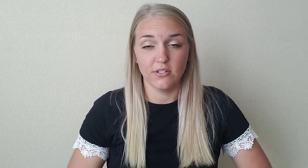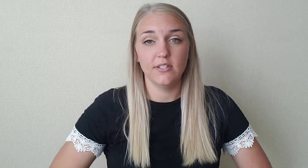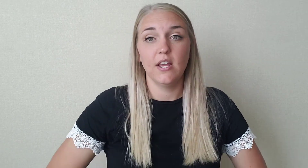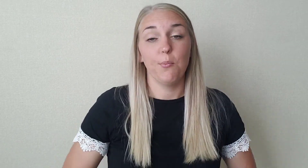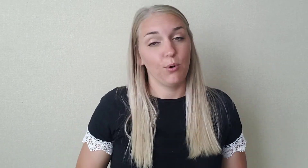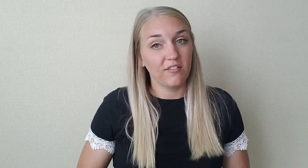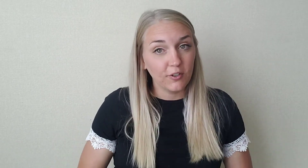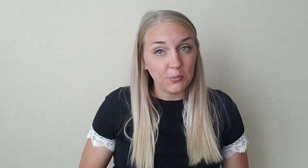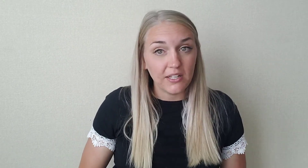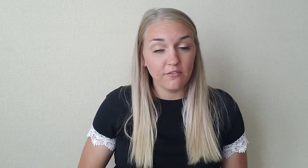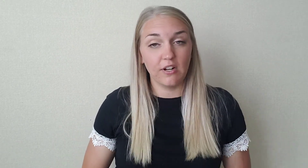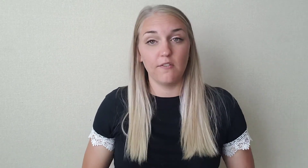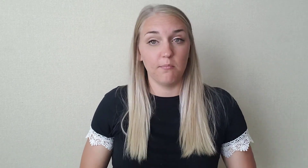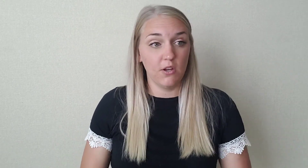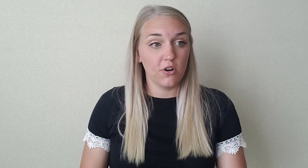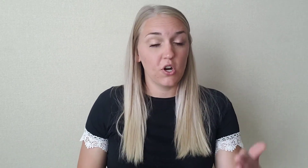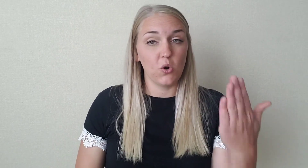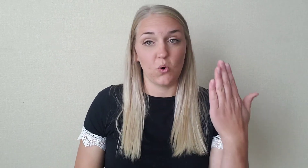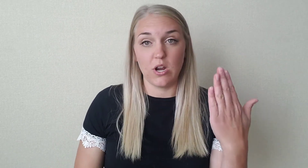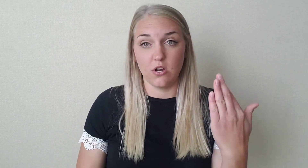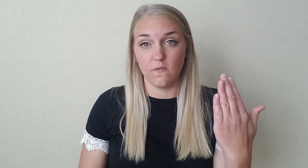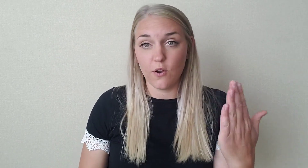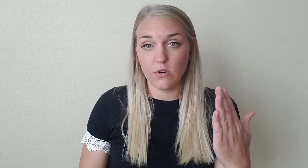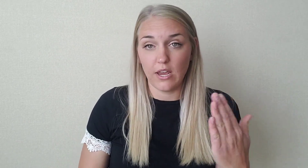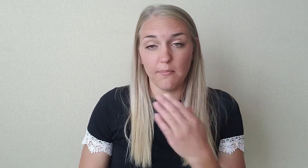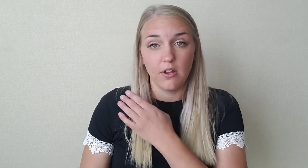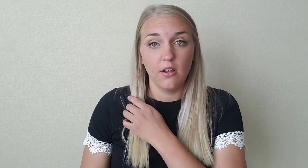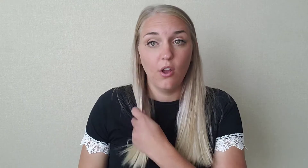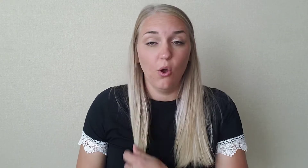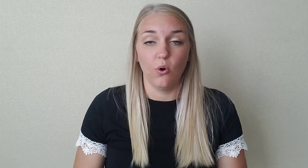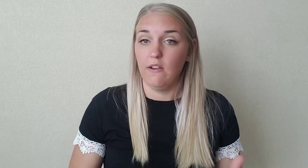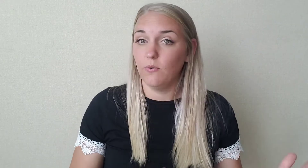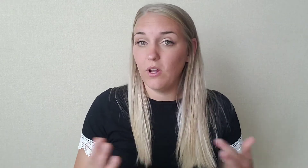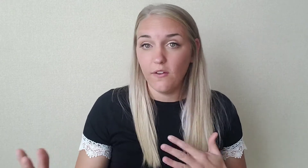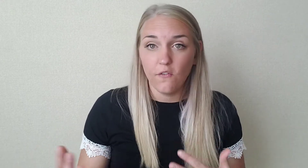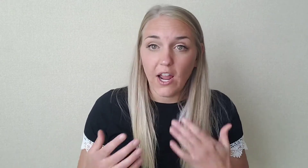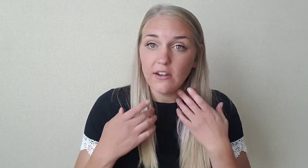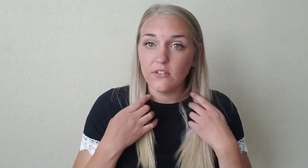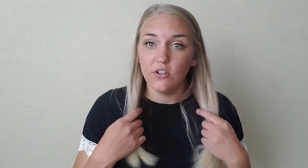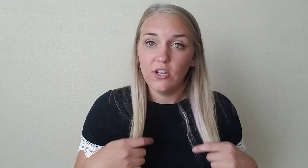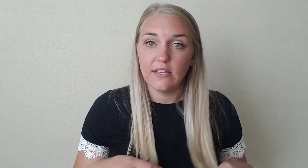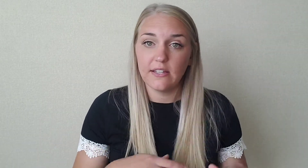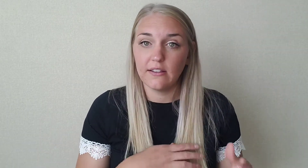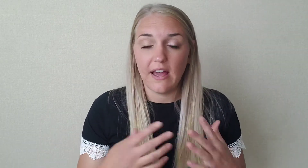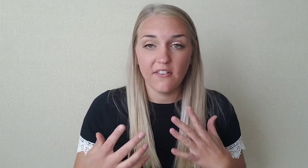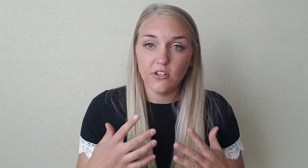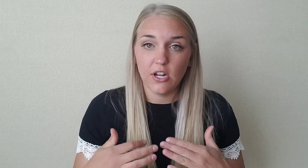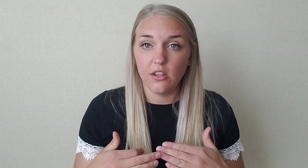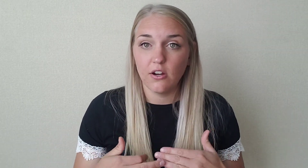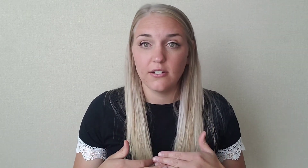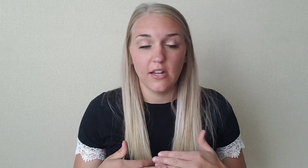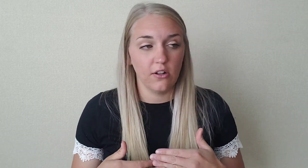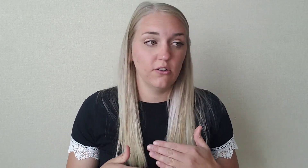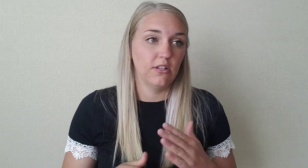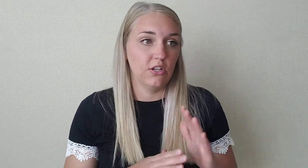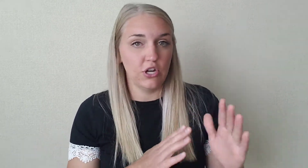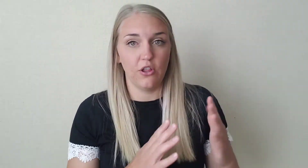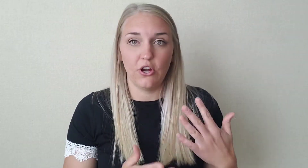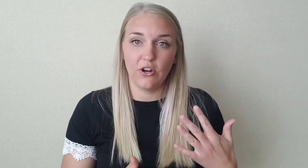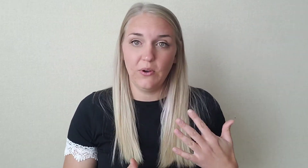expressions, preferably in front of a mirror or in your phone camera, or even with a friend, so you guys can laugh at each other and tell each other